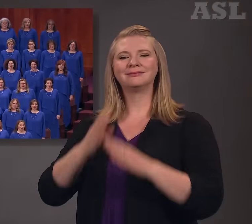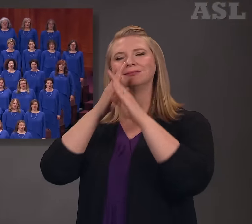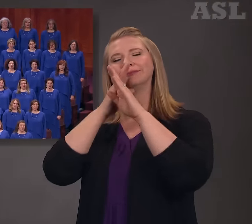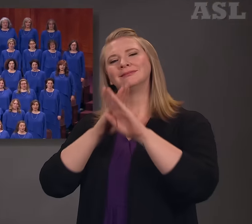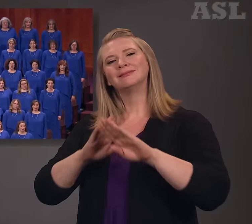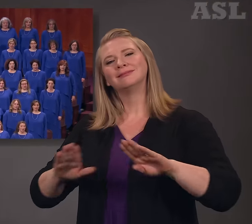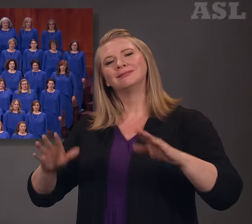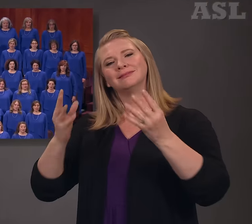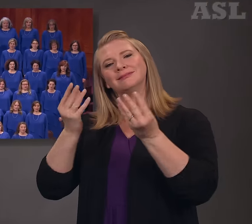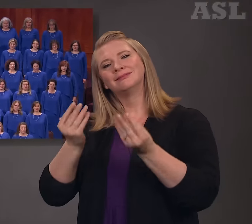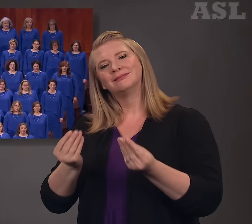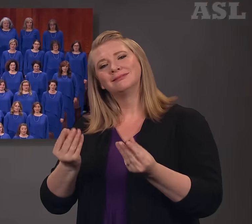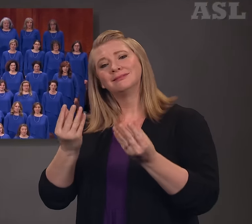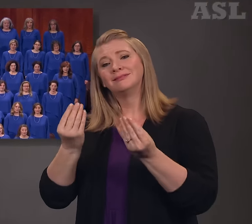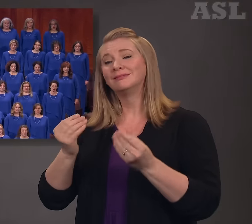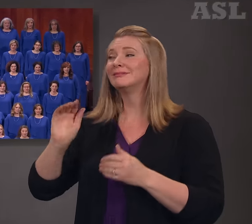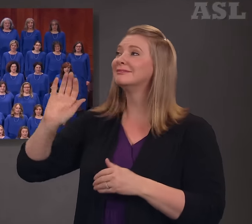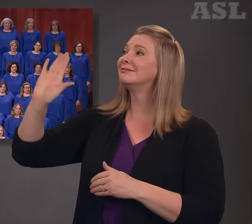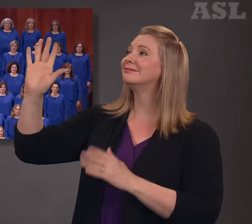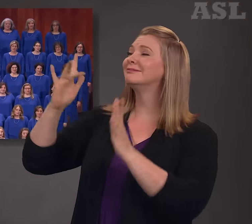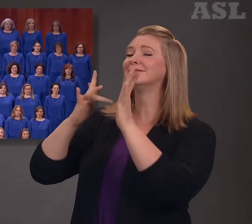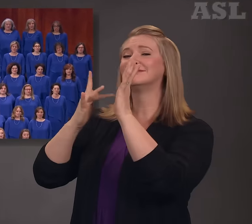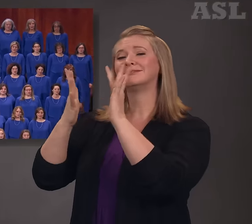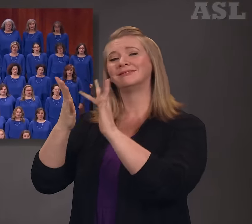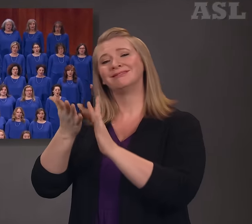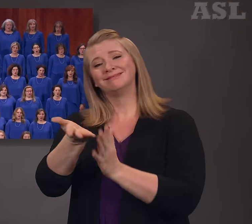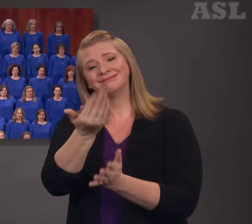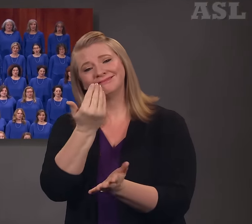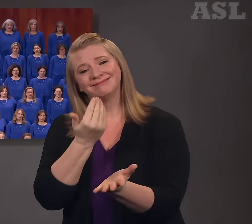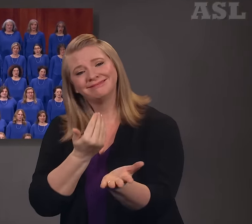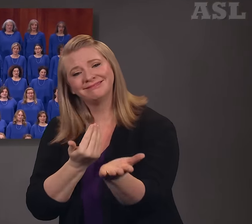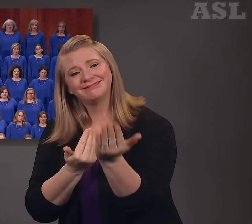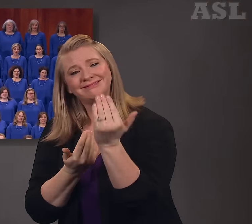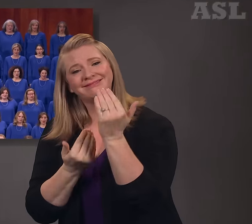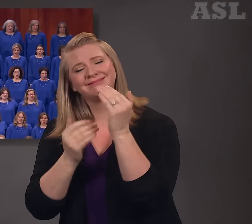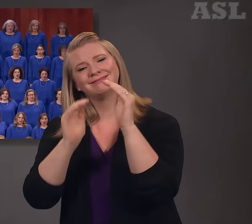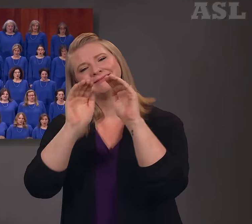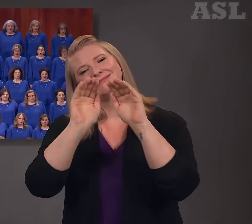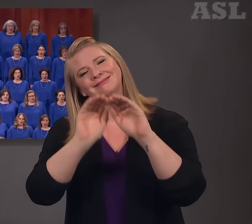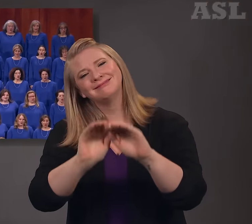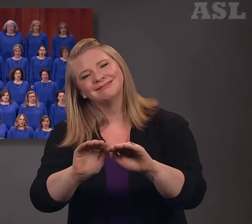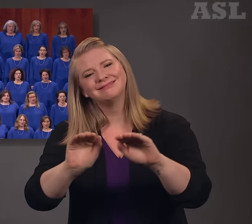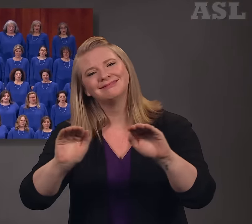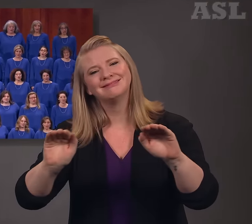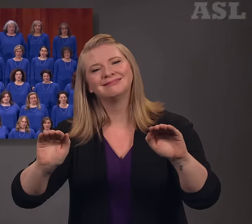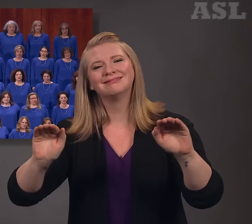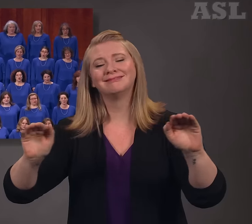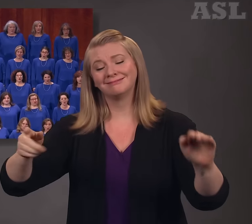Thank you.